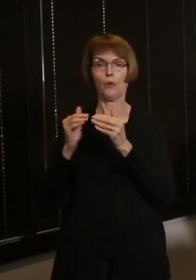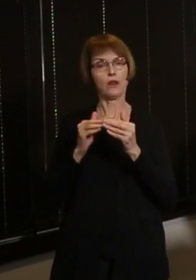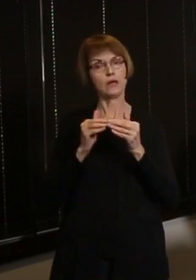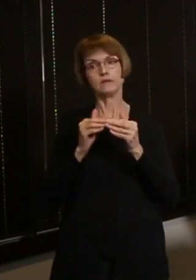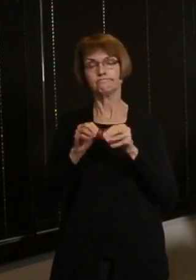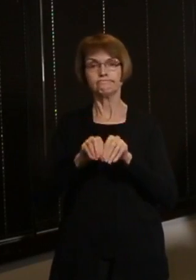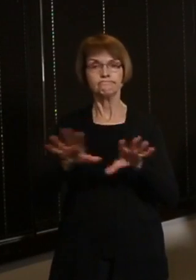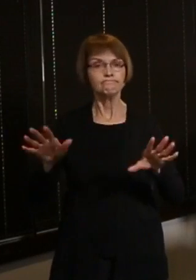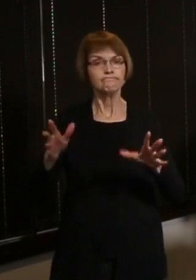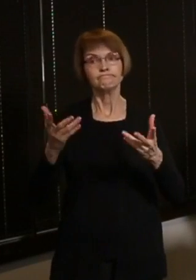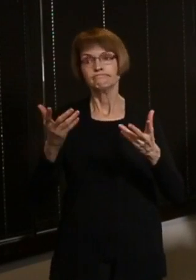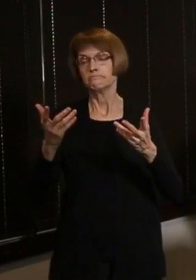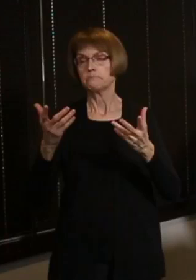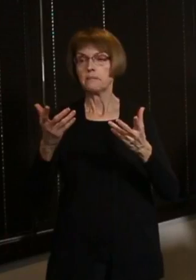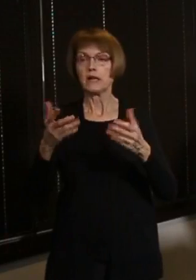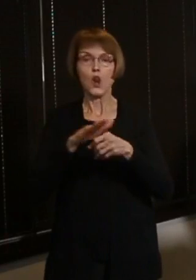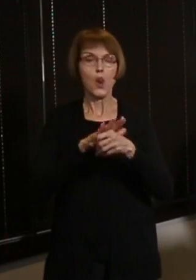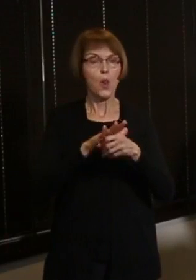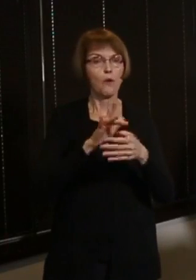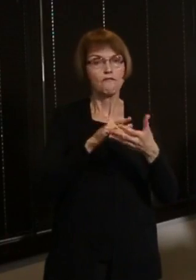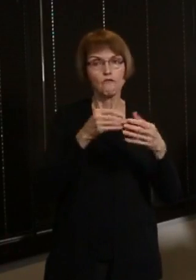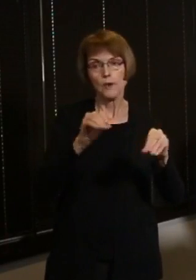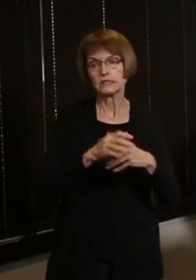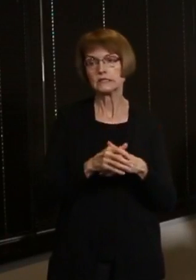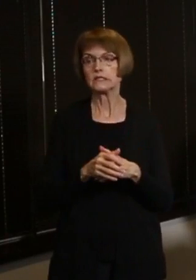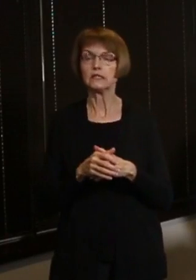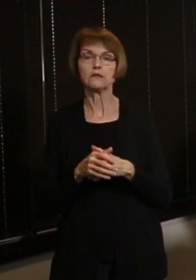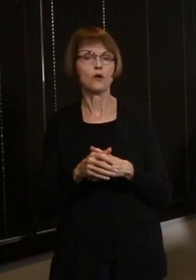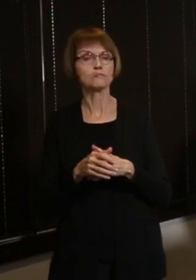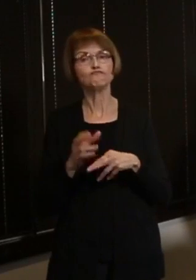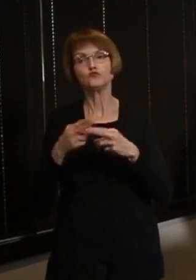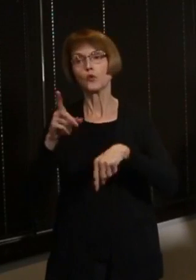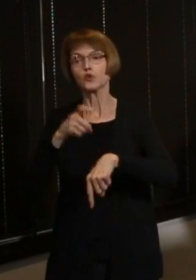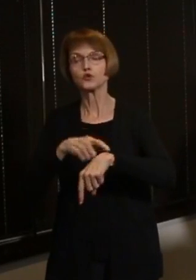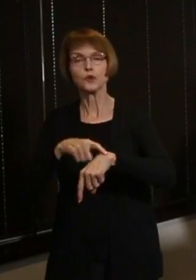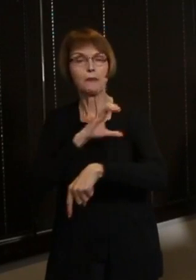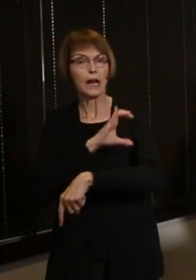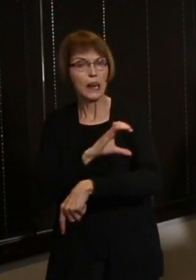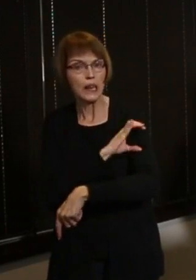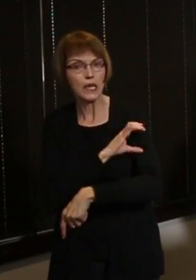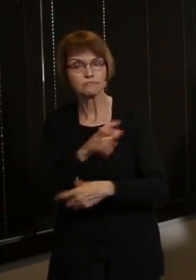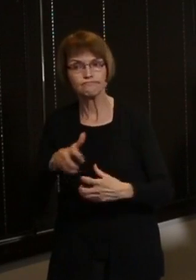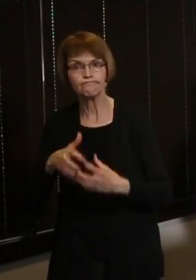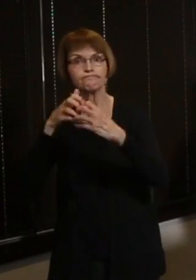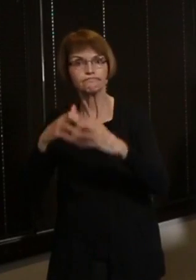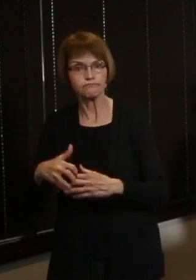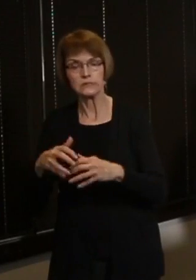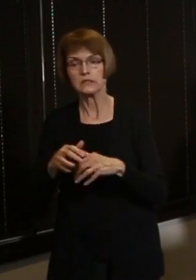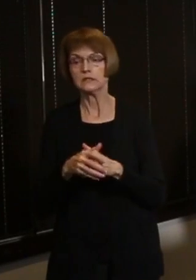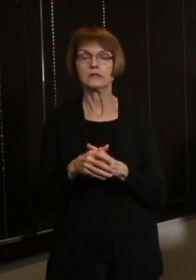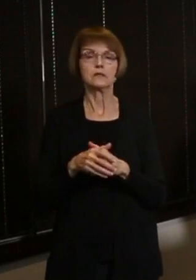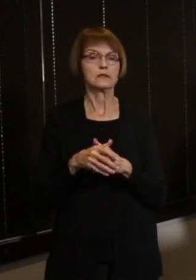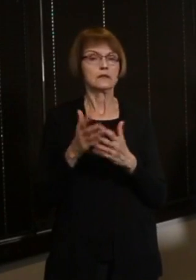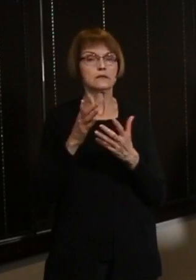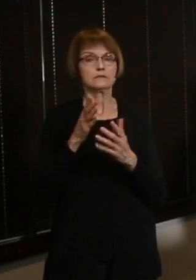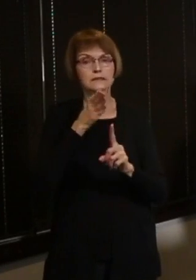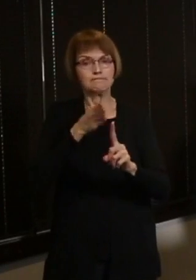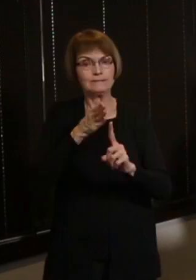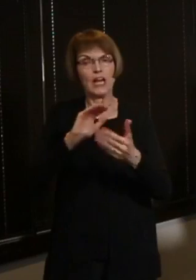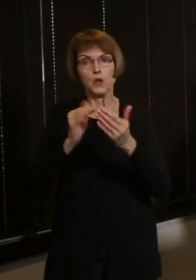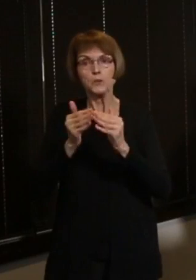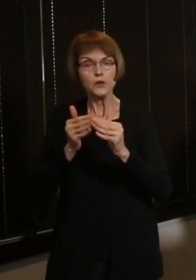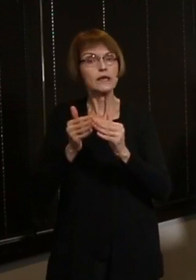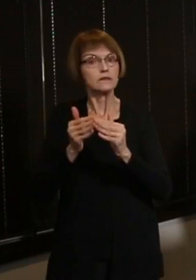to your local pharmacy or to pop-up clinics or going out into certain communities, particularly